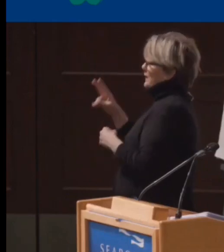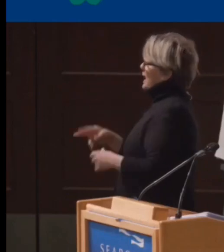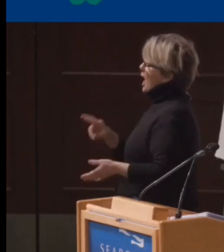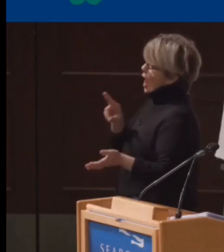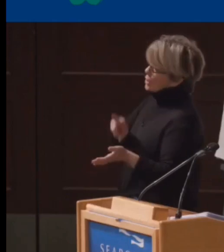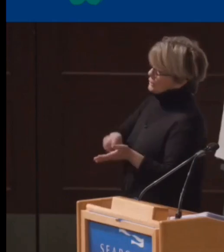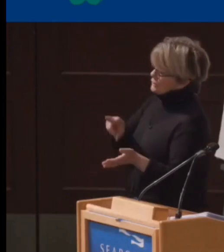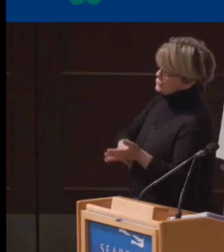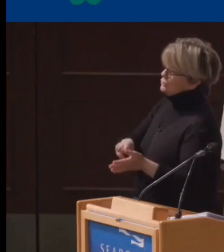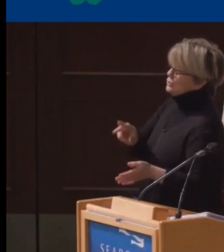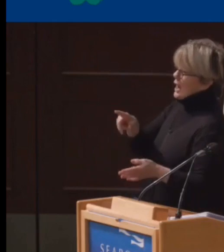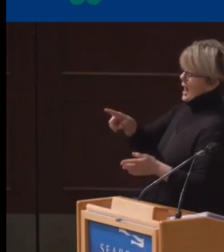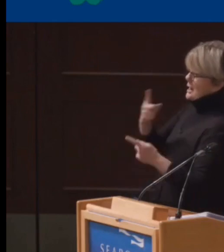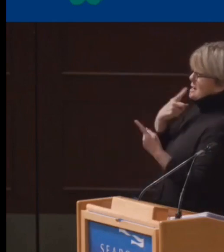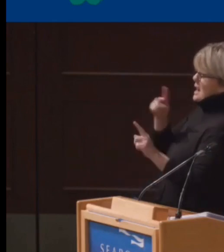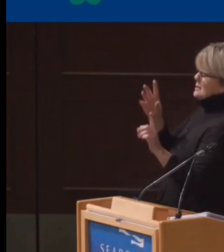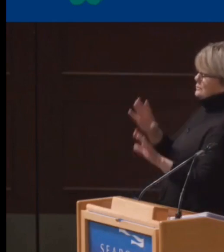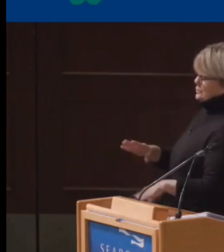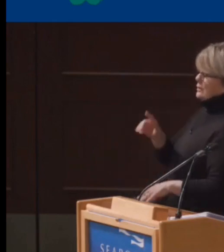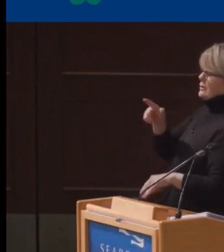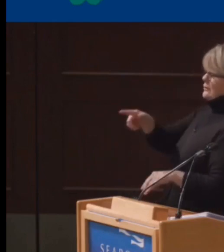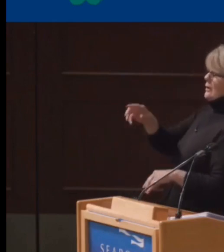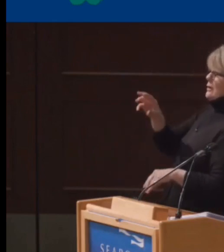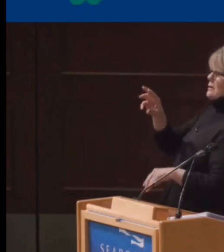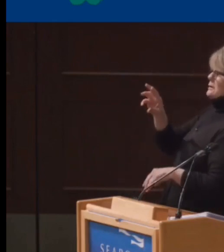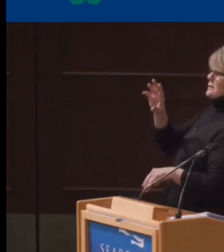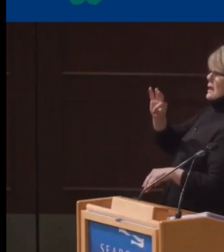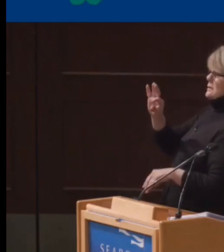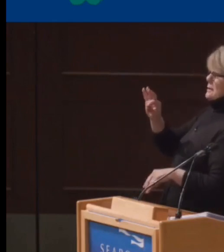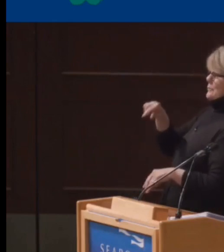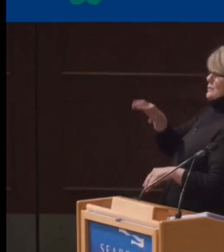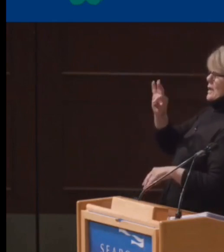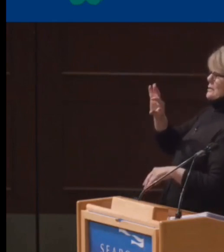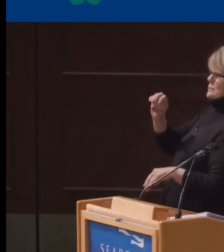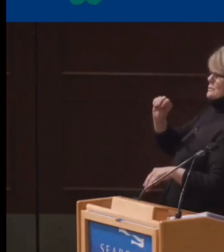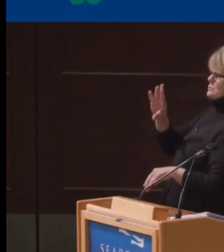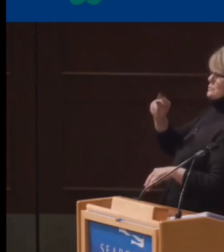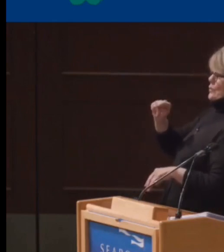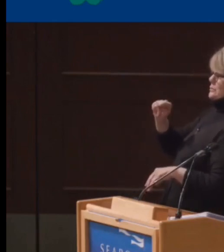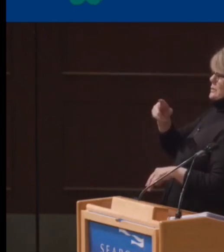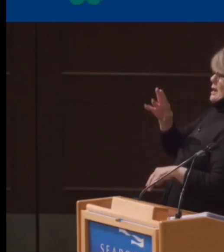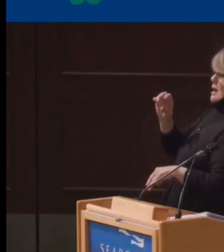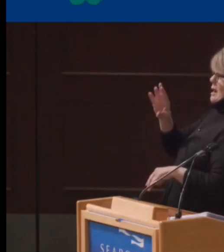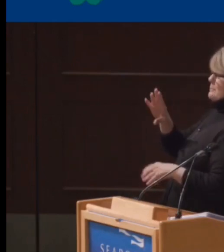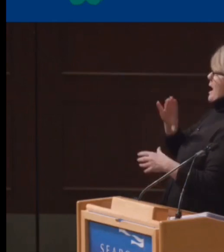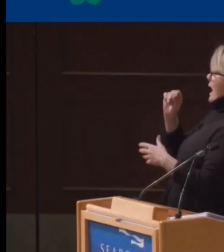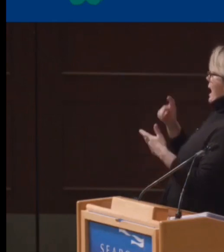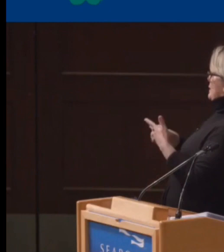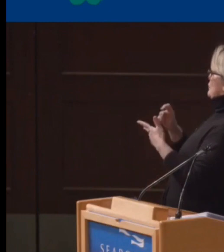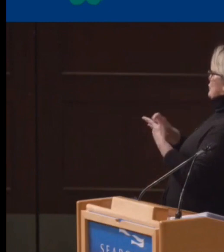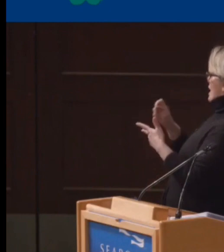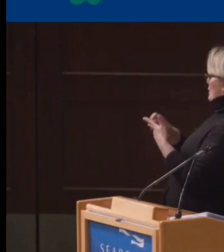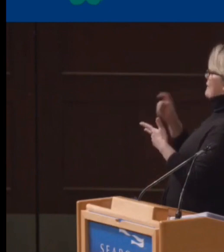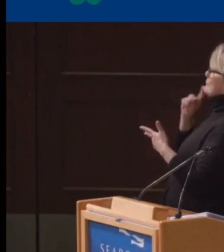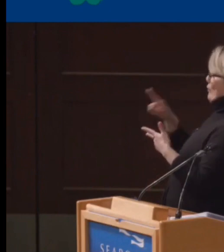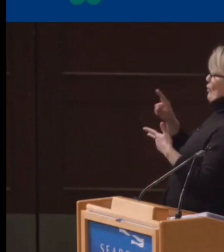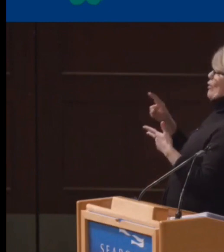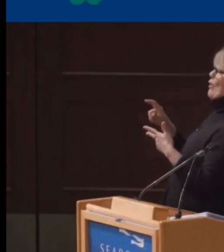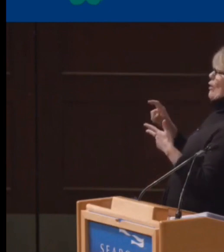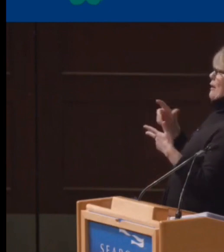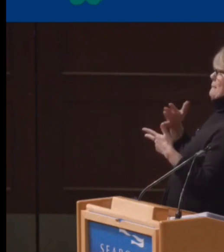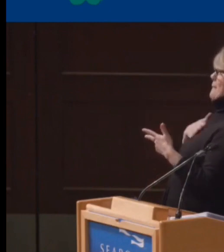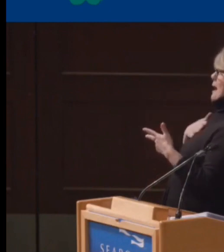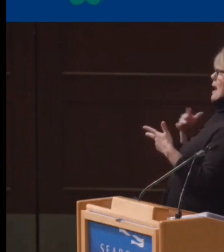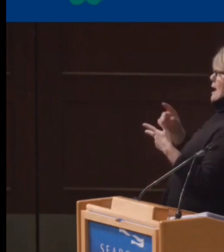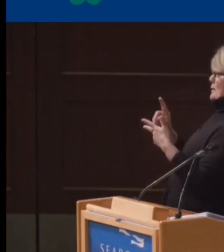for 98.5 The Sports Hub, and a writer for my school newspaper. Though I am not a full-time sportscaster yet,